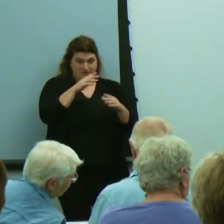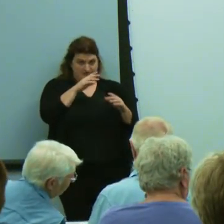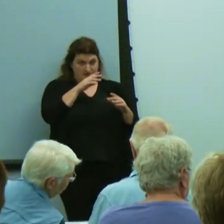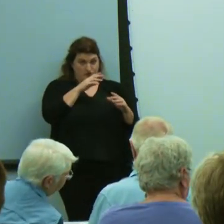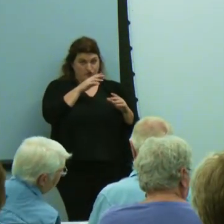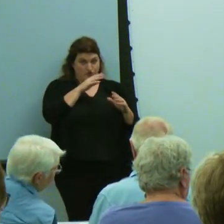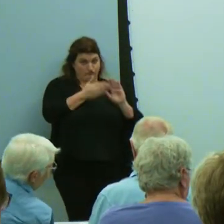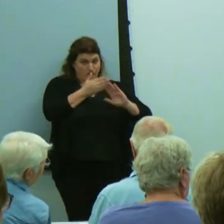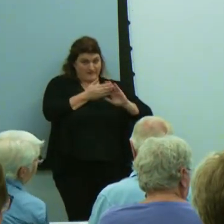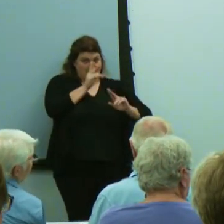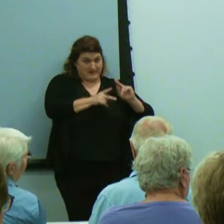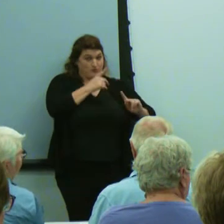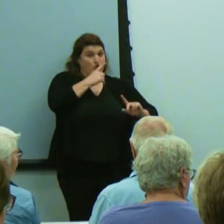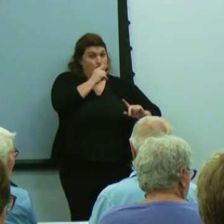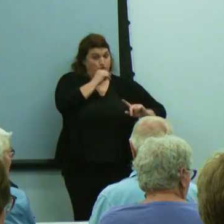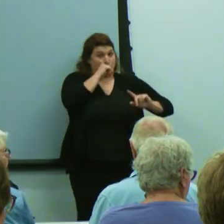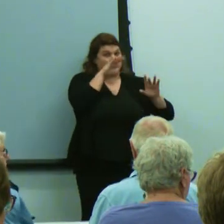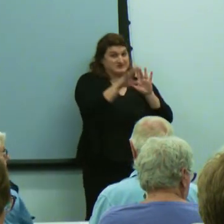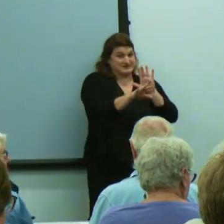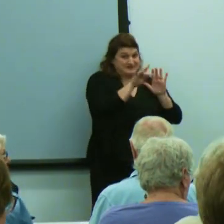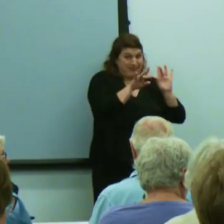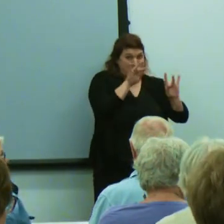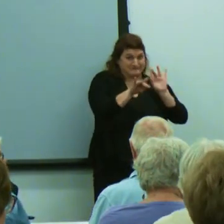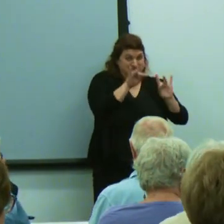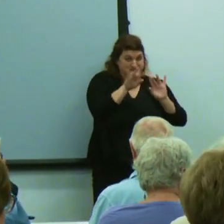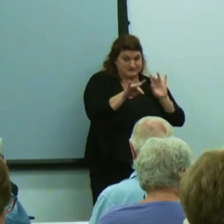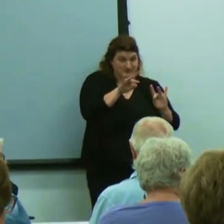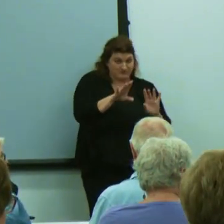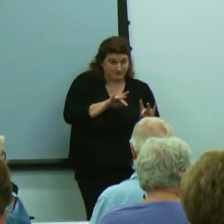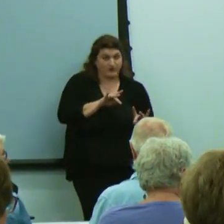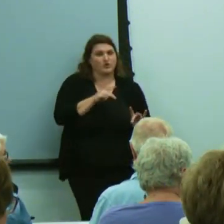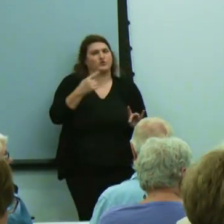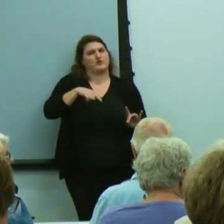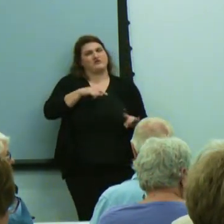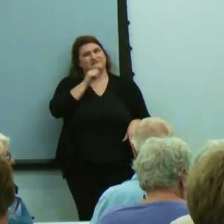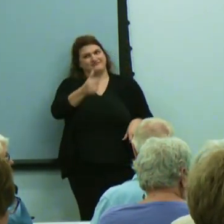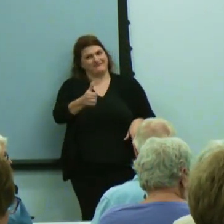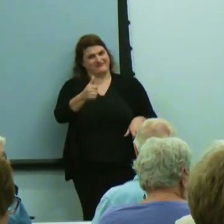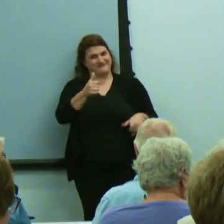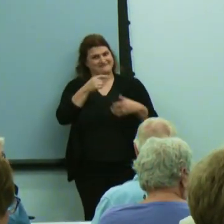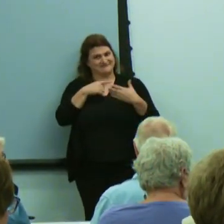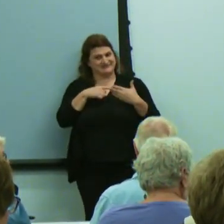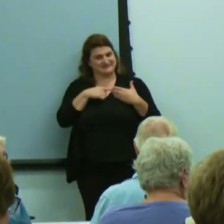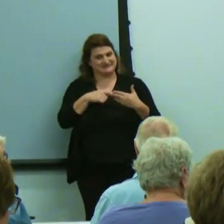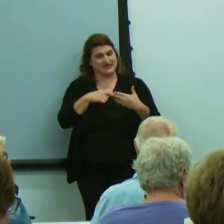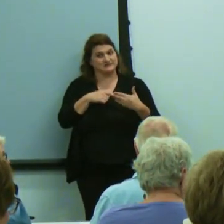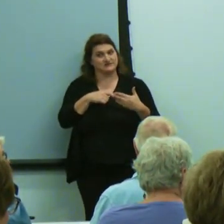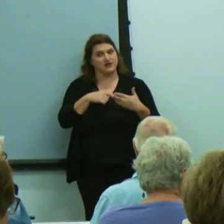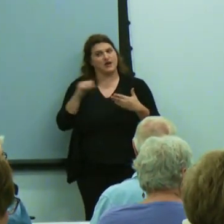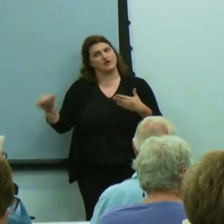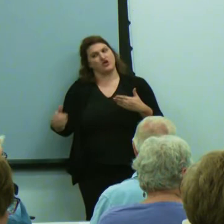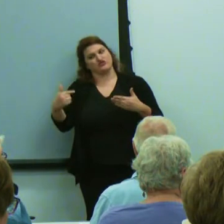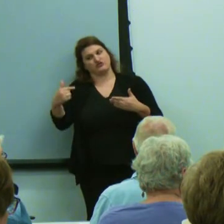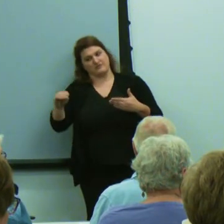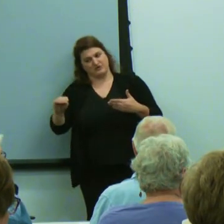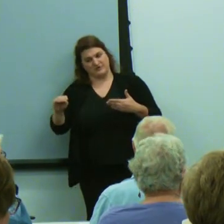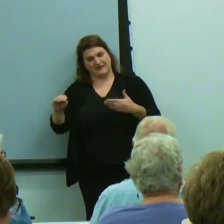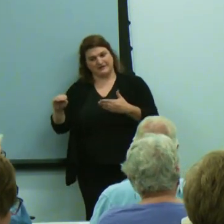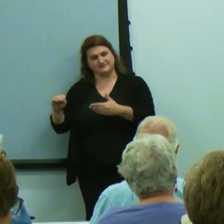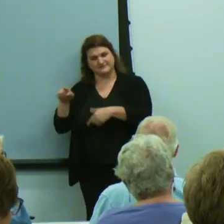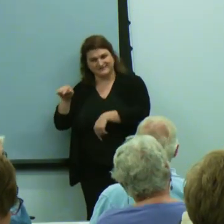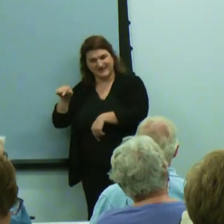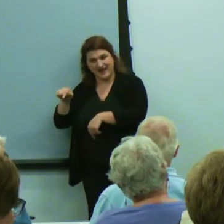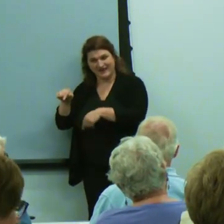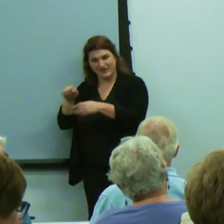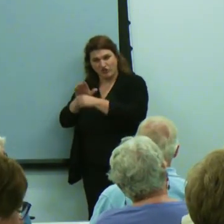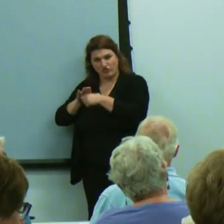on another gerrymander that we haven't talked about, another districting, which is local precincts and how